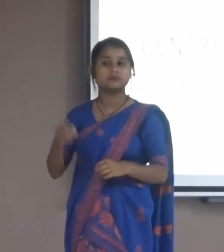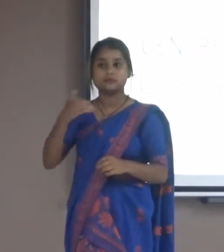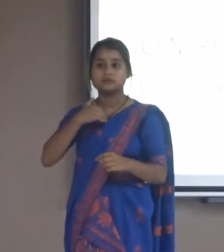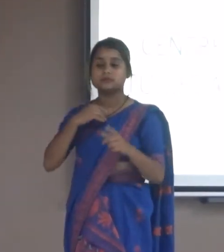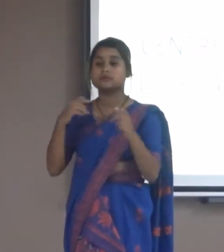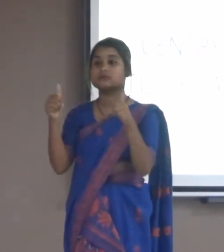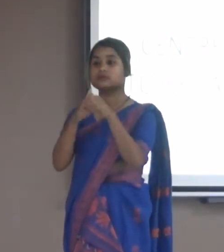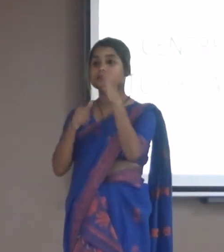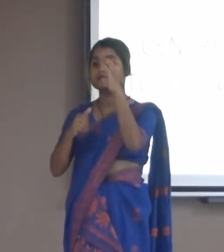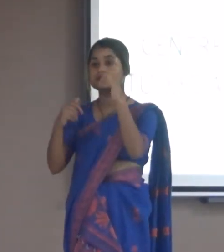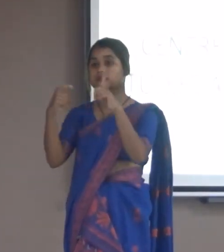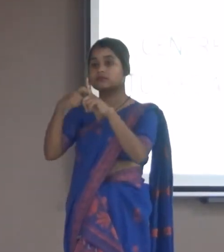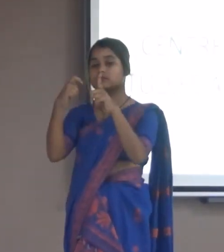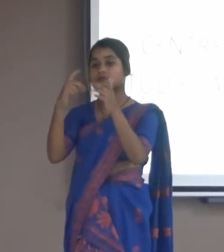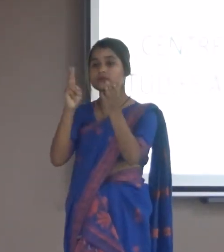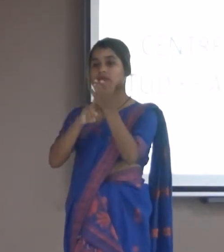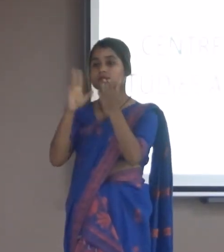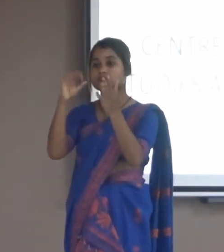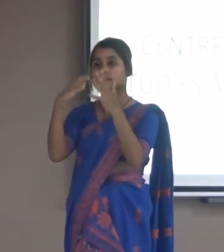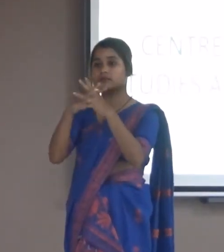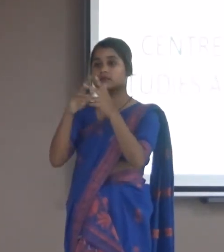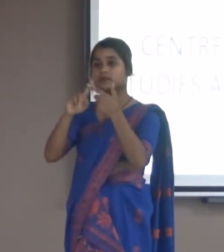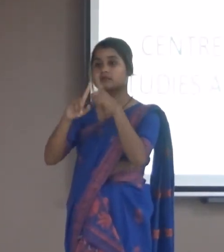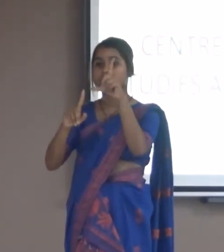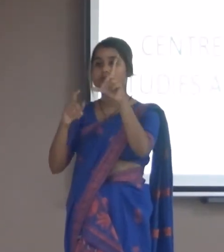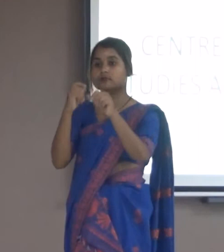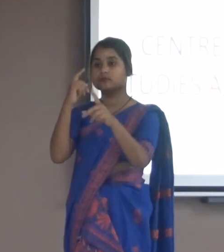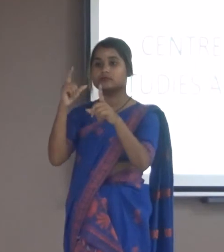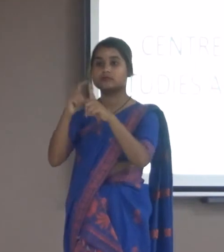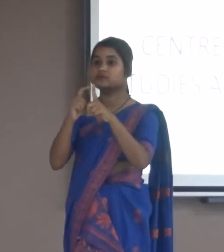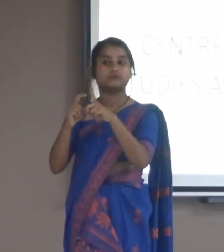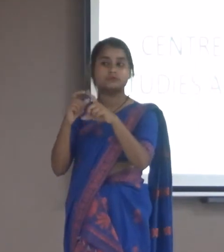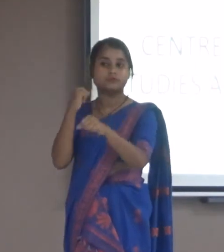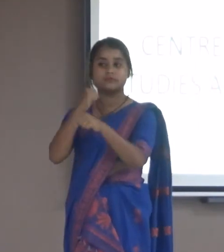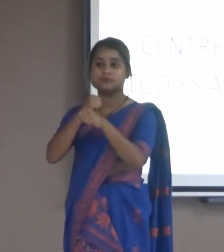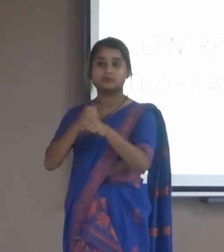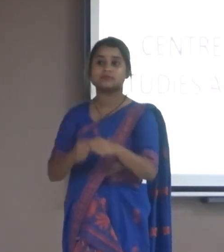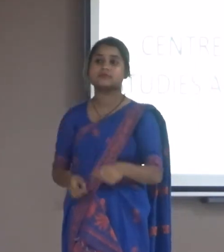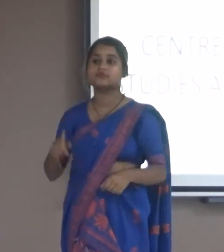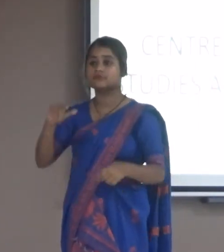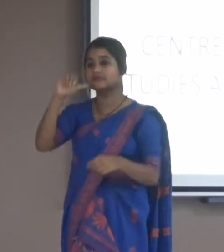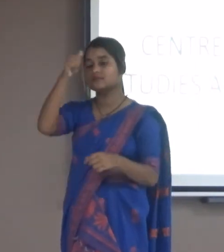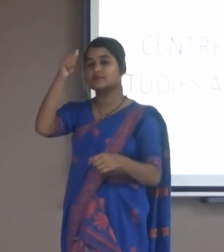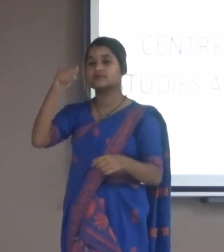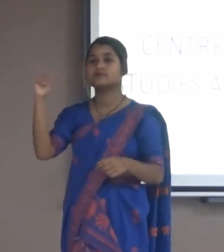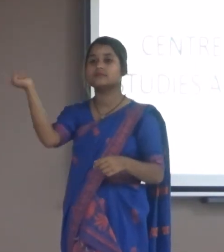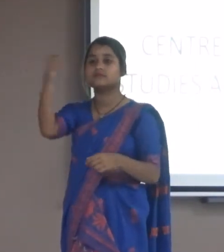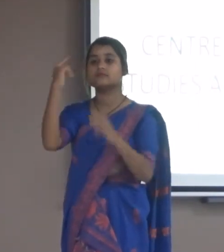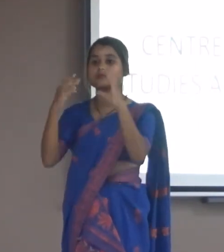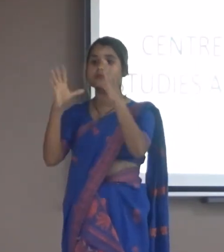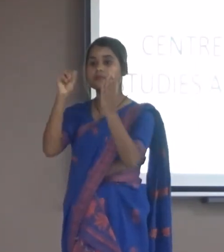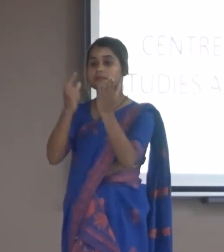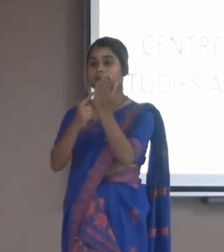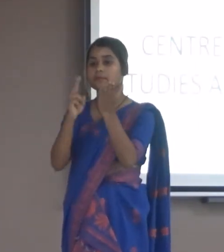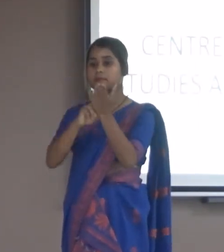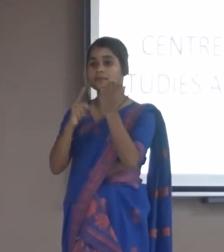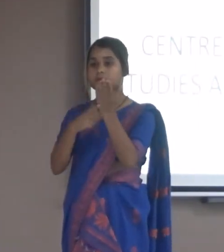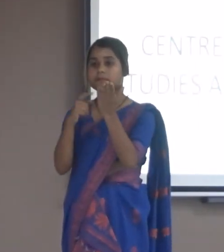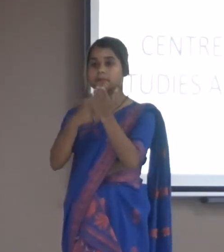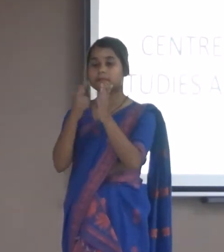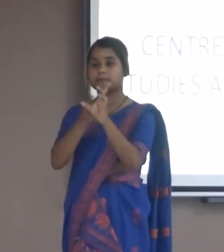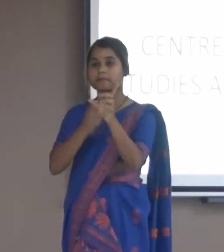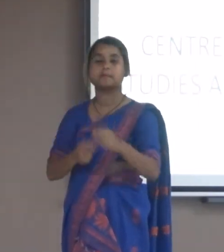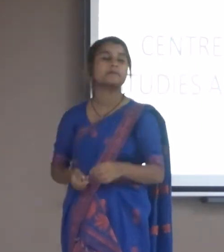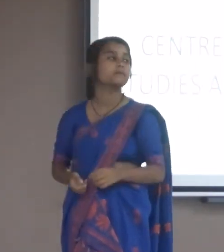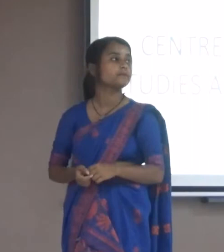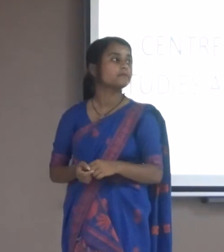acknowledge that India is a country with deep-rooted, deep-seated prejudices. We as a people,